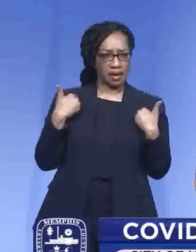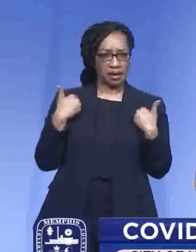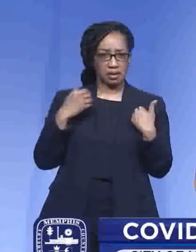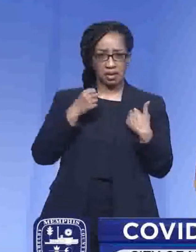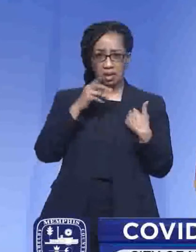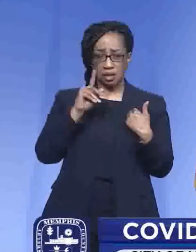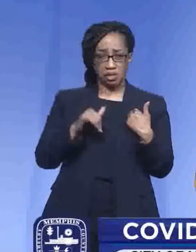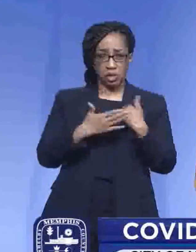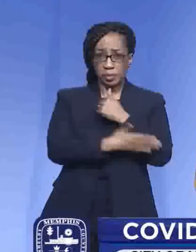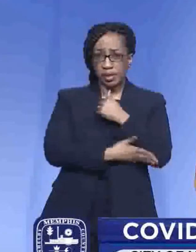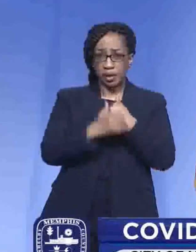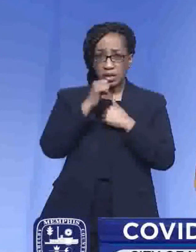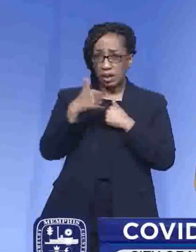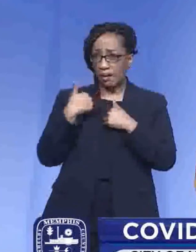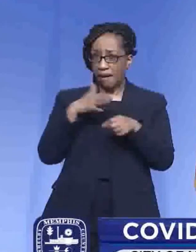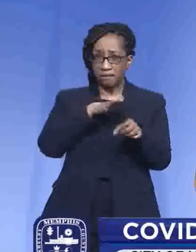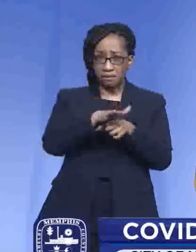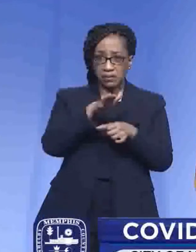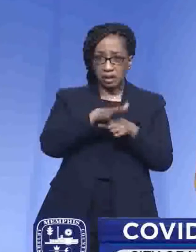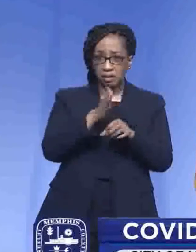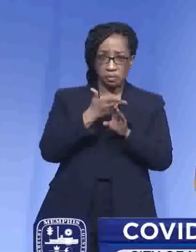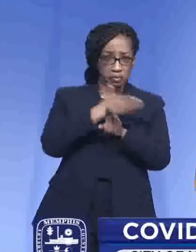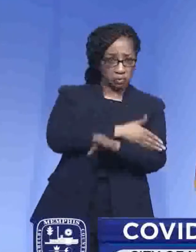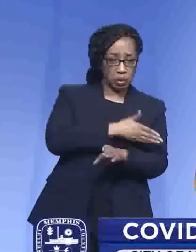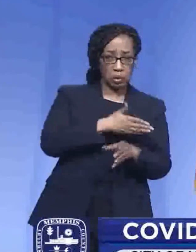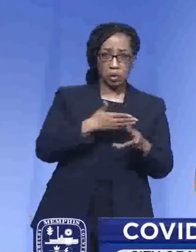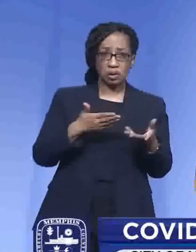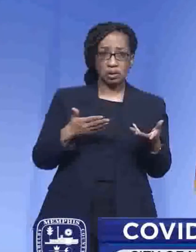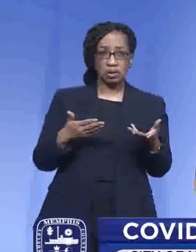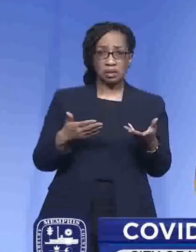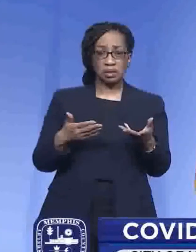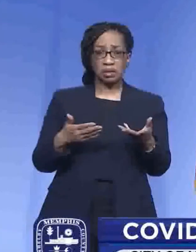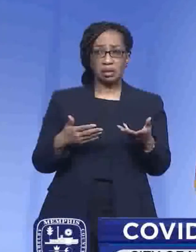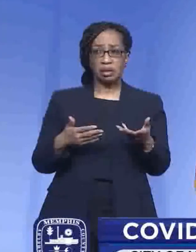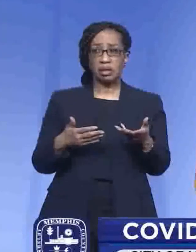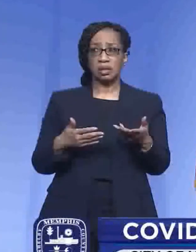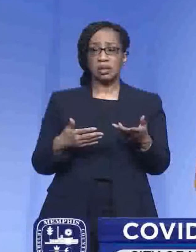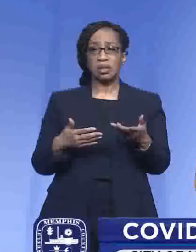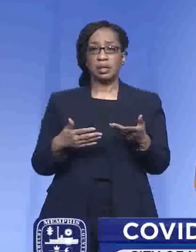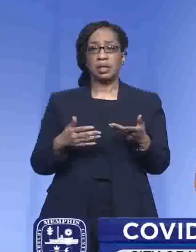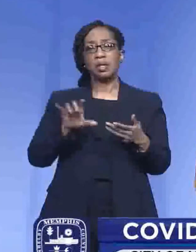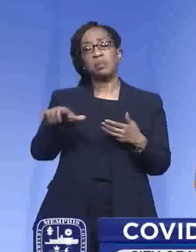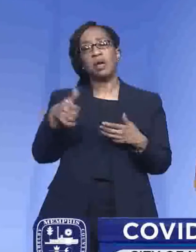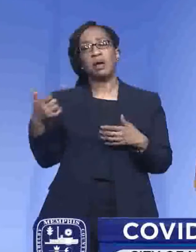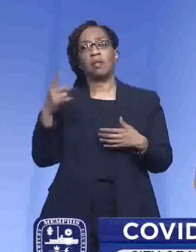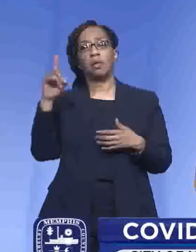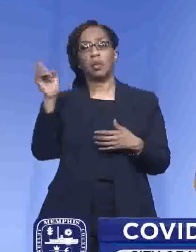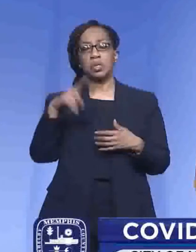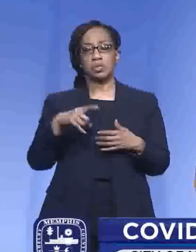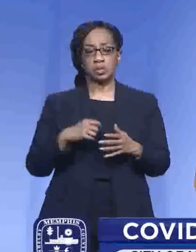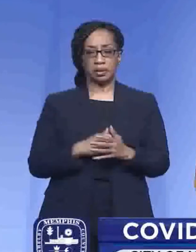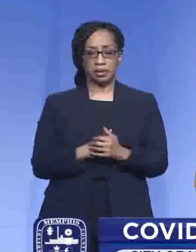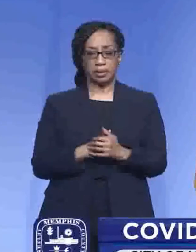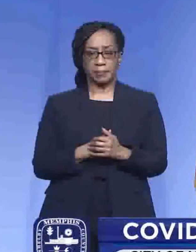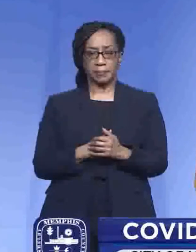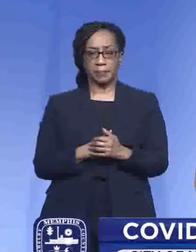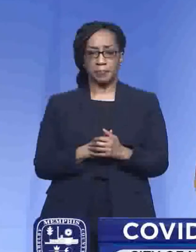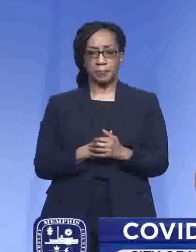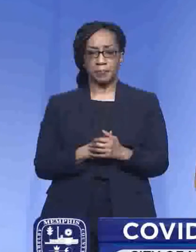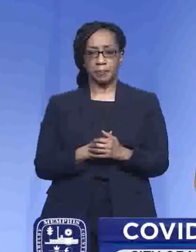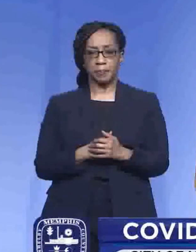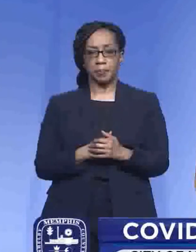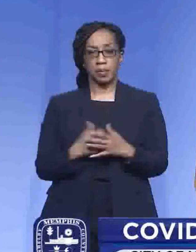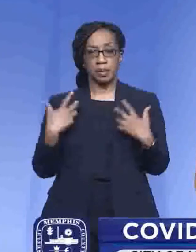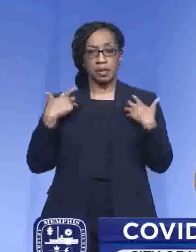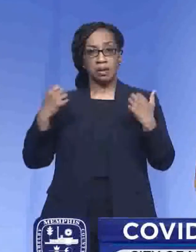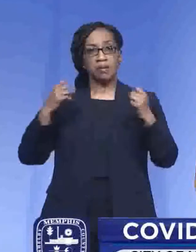Health Department not have enough to be doing this adequately? And then my other question is, the